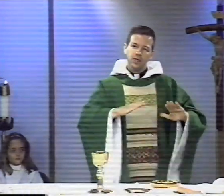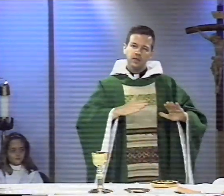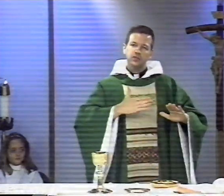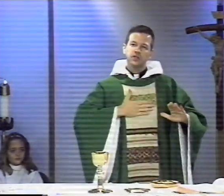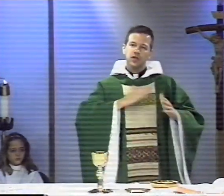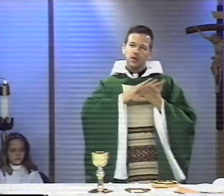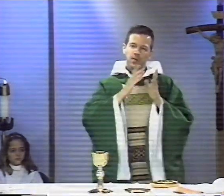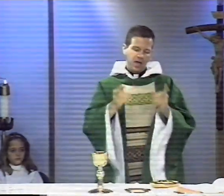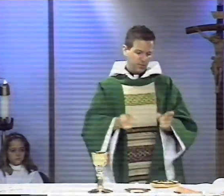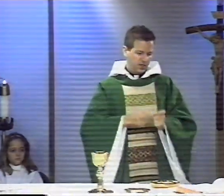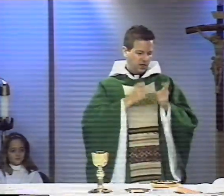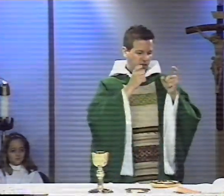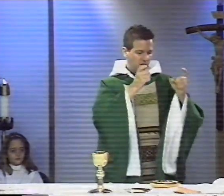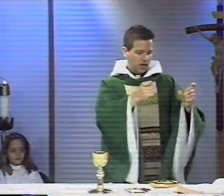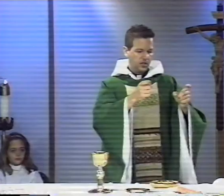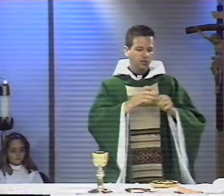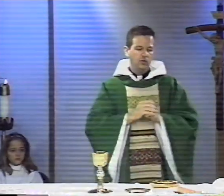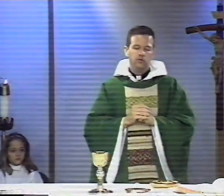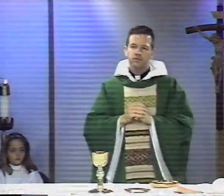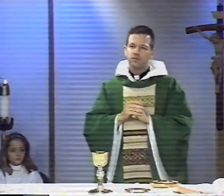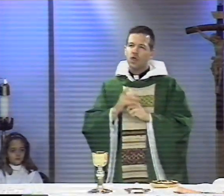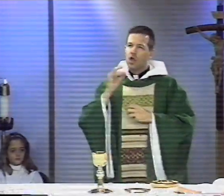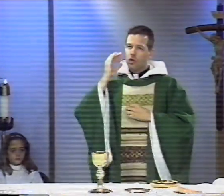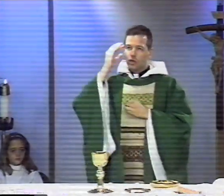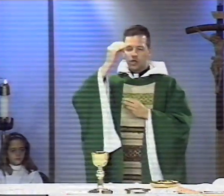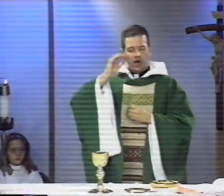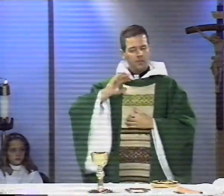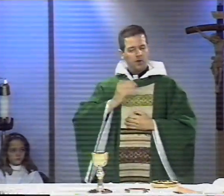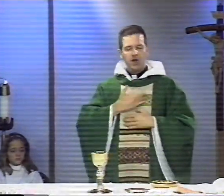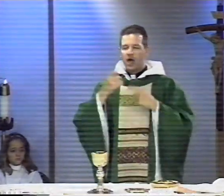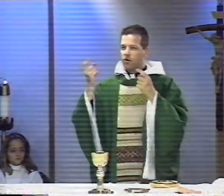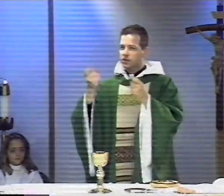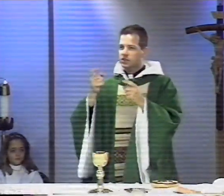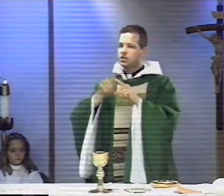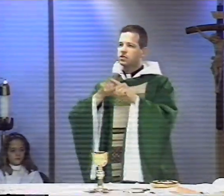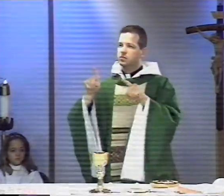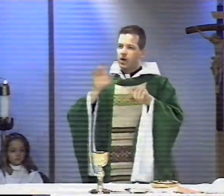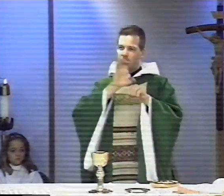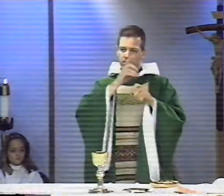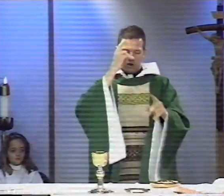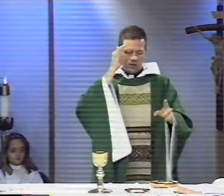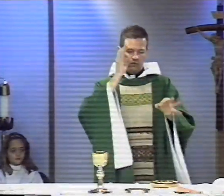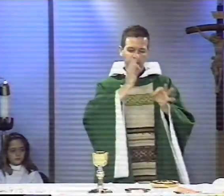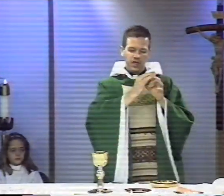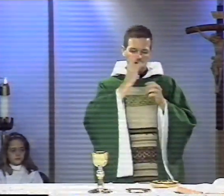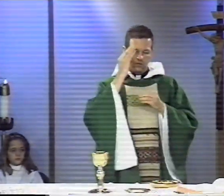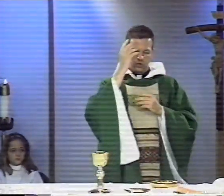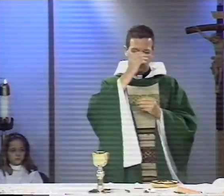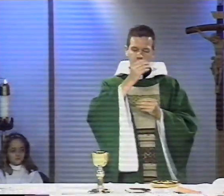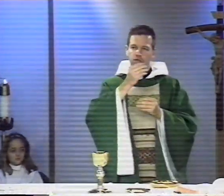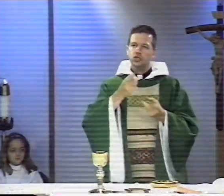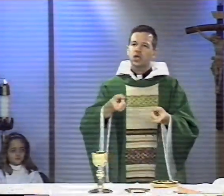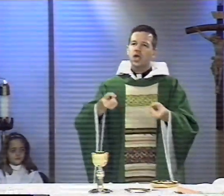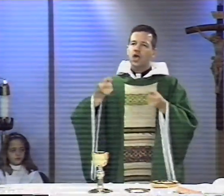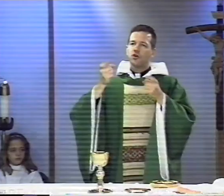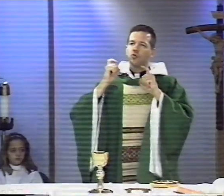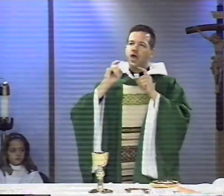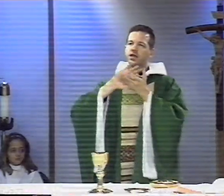peace, my peace I give you. Look not upon our sins, but on the faith of your church, and grant us